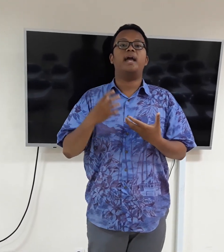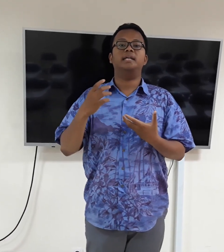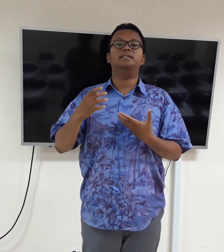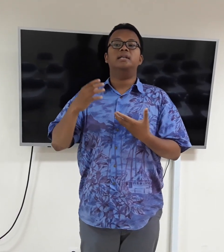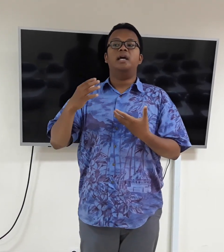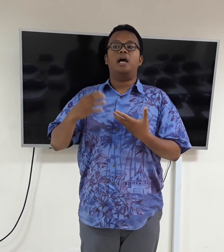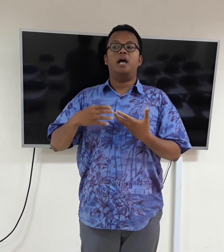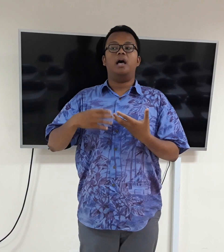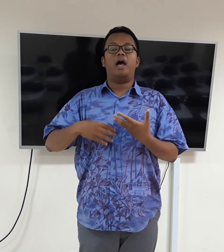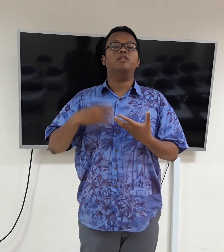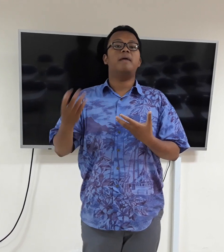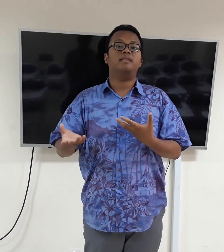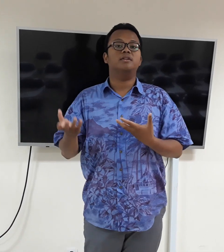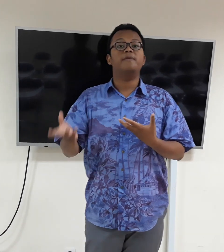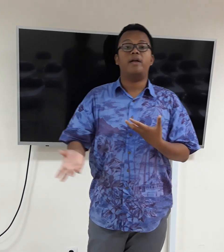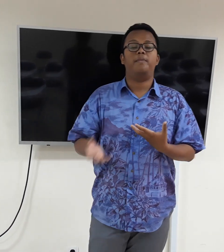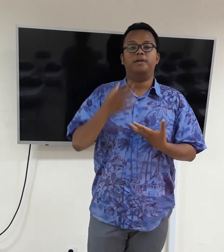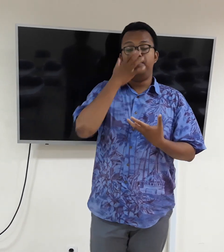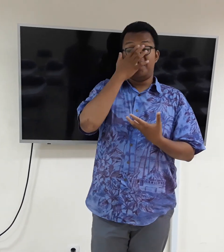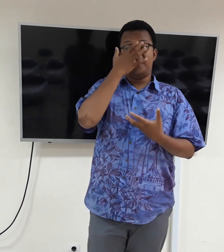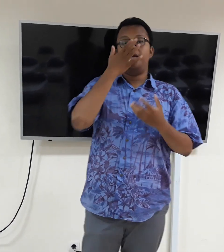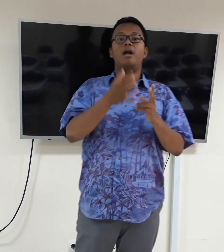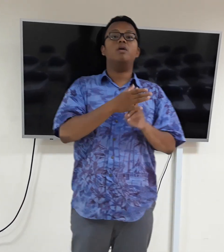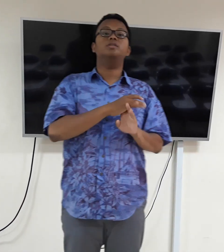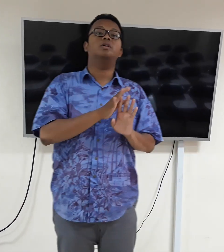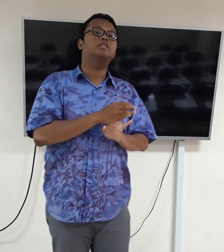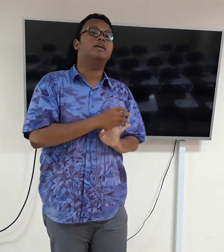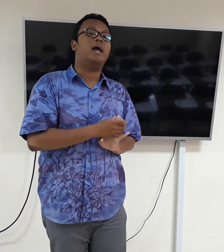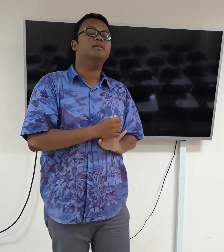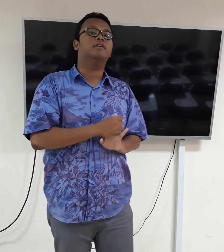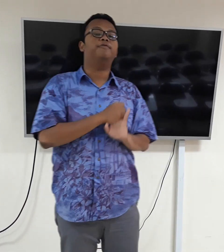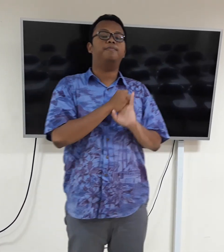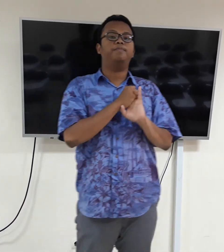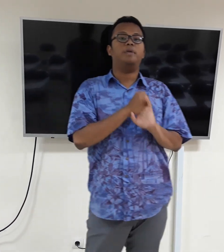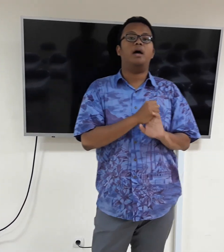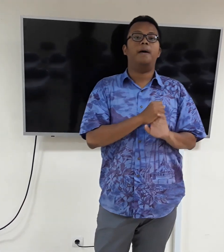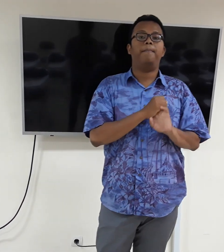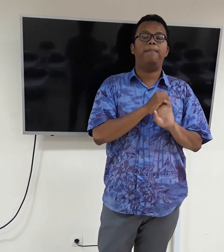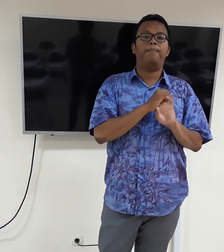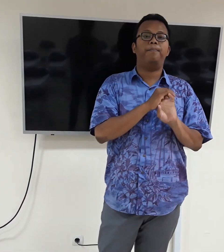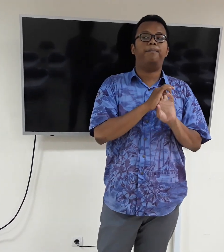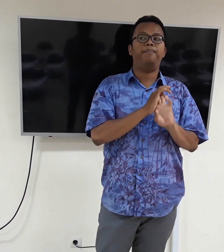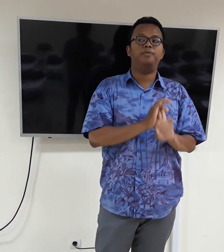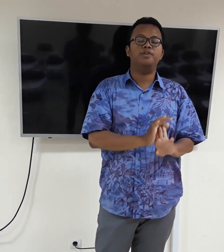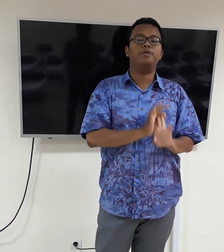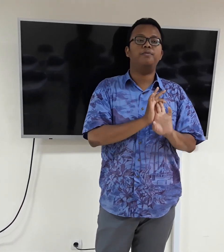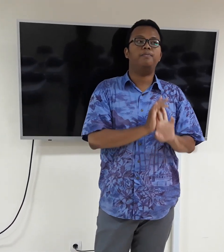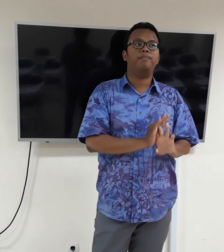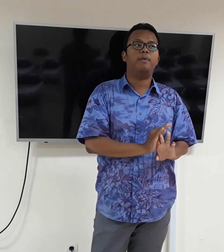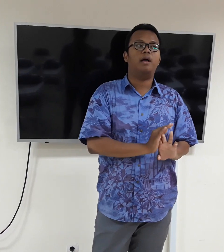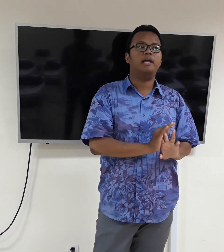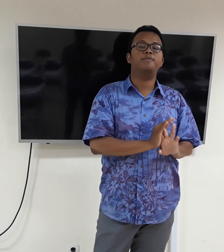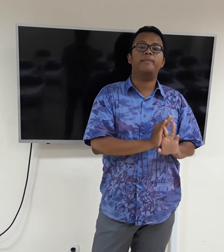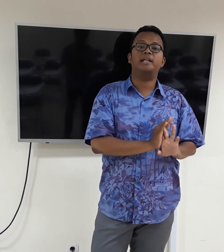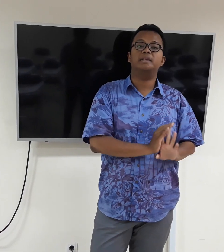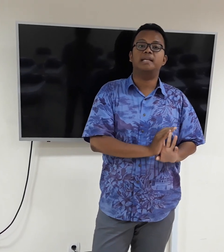and out matters variable. There are also three kinds of true experimental